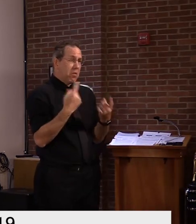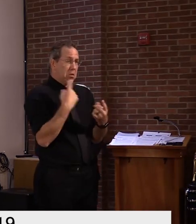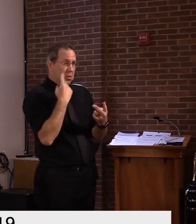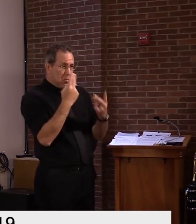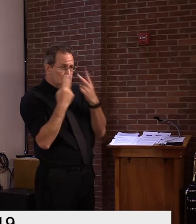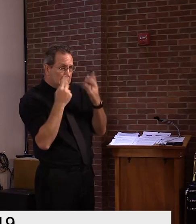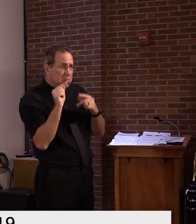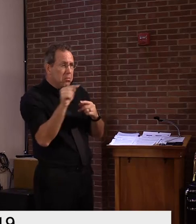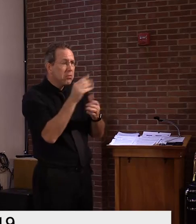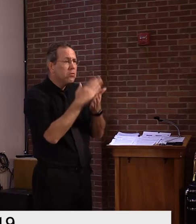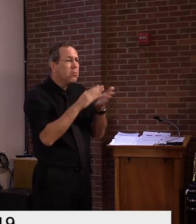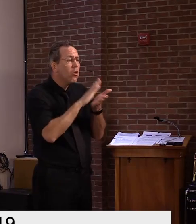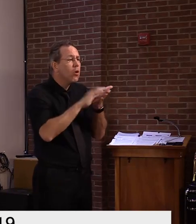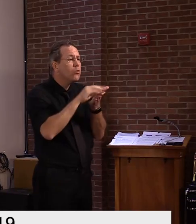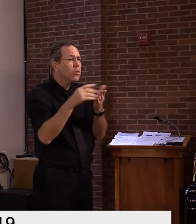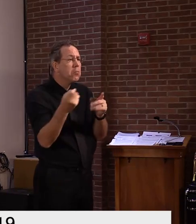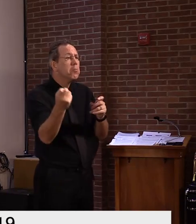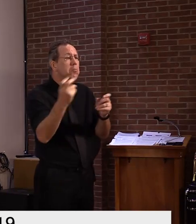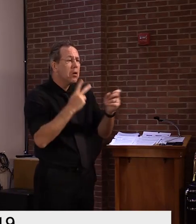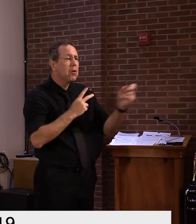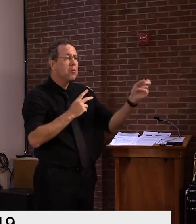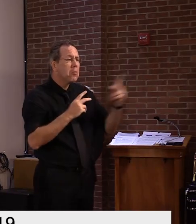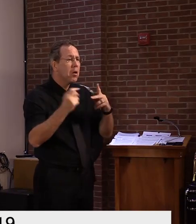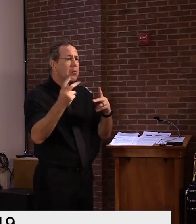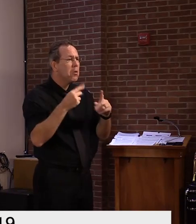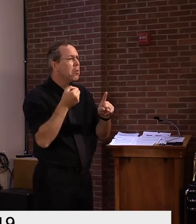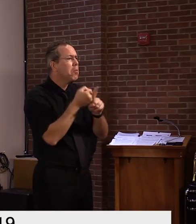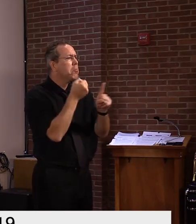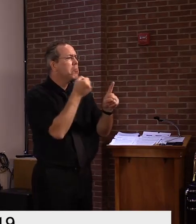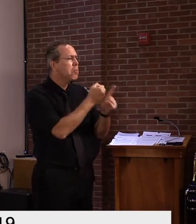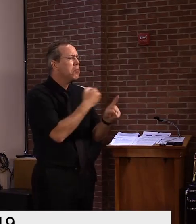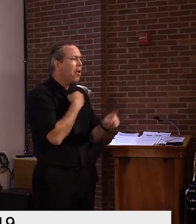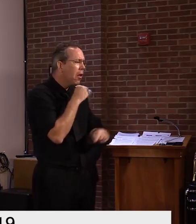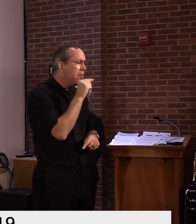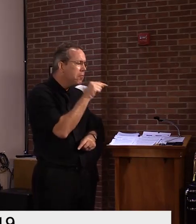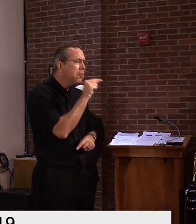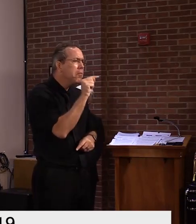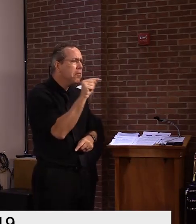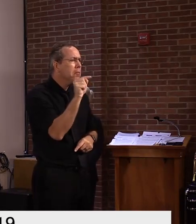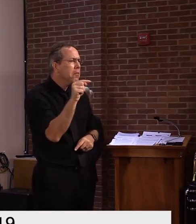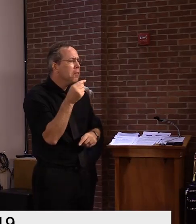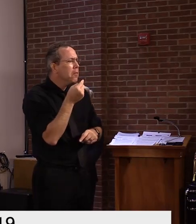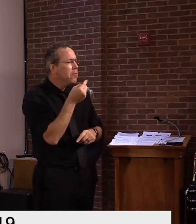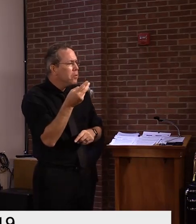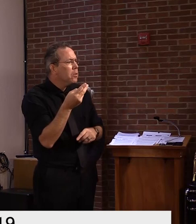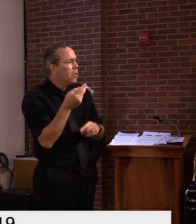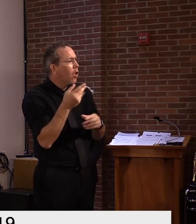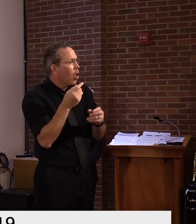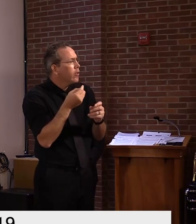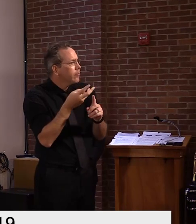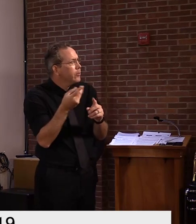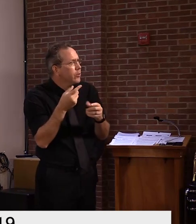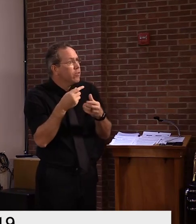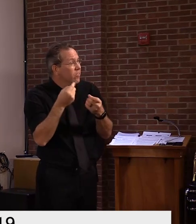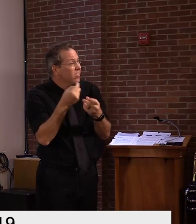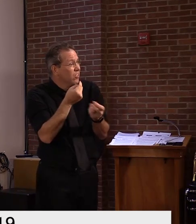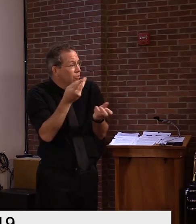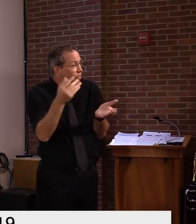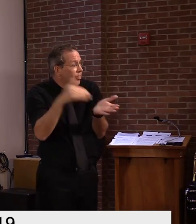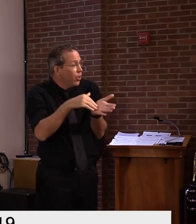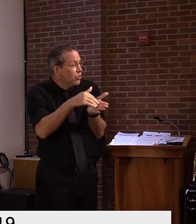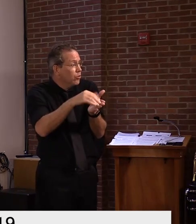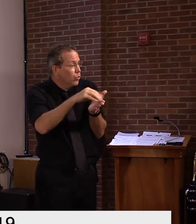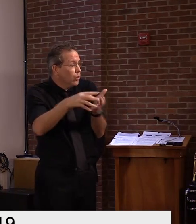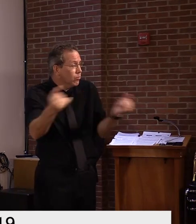thousands of college students. Now, we do have thousands more still to come in the next week or two. So we'll